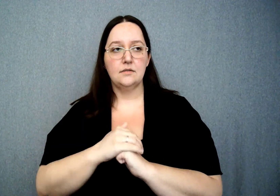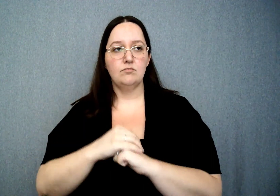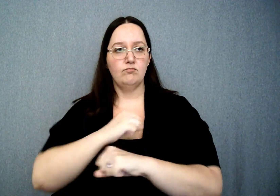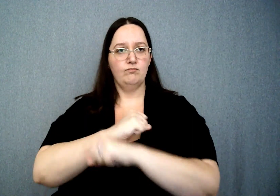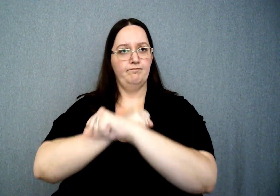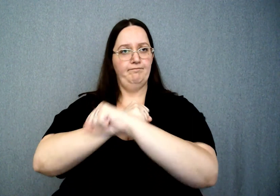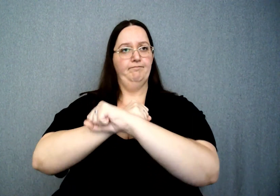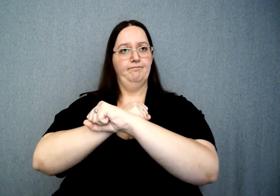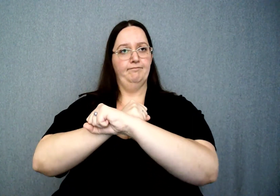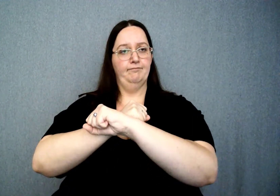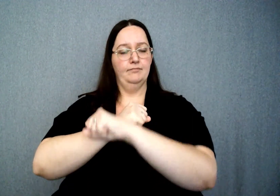defend,